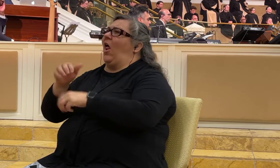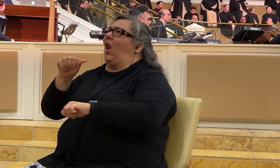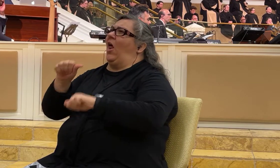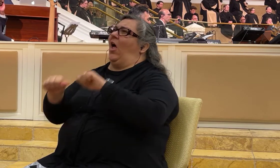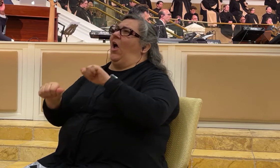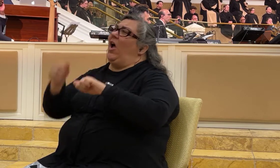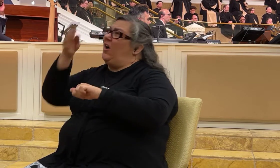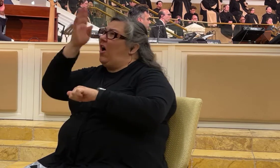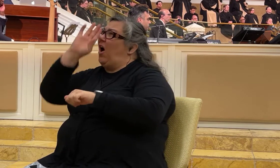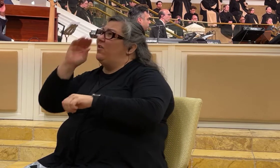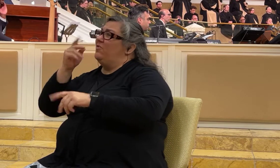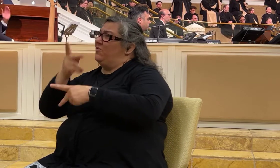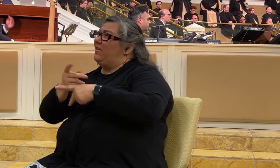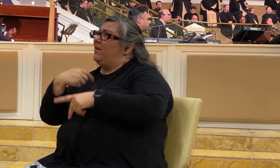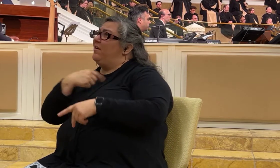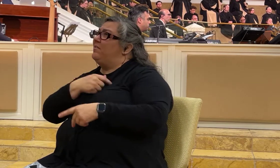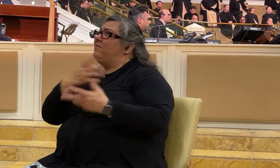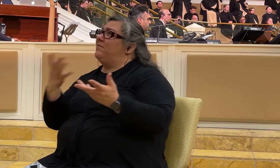divine care.